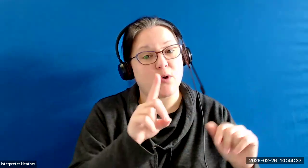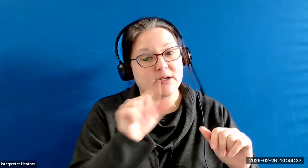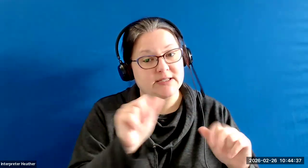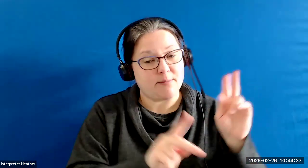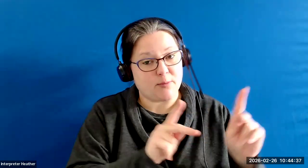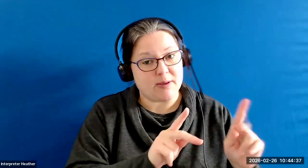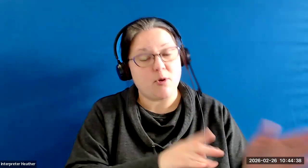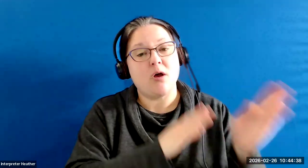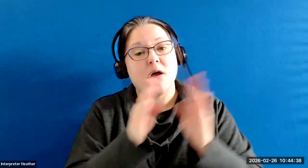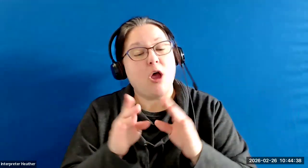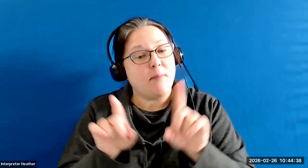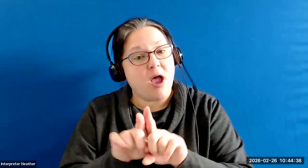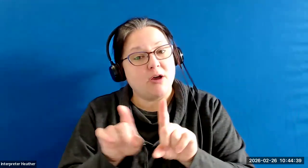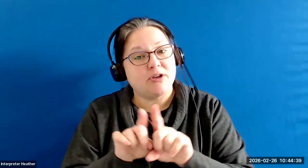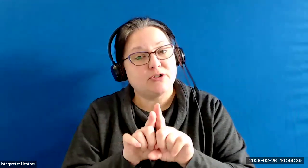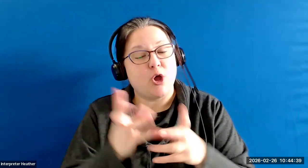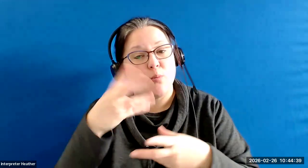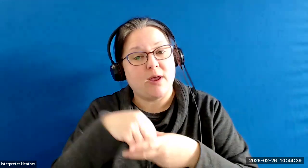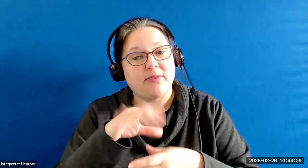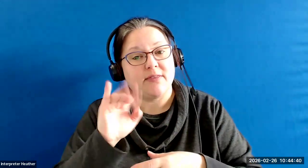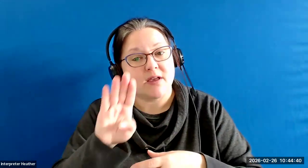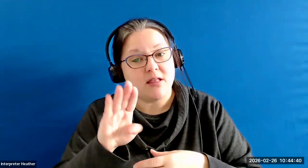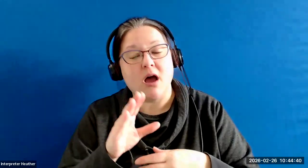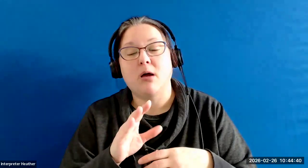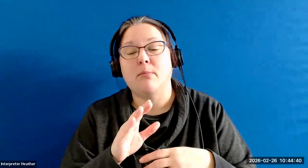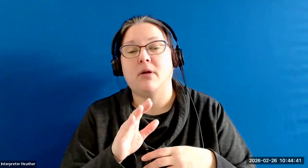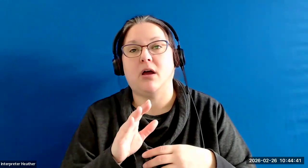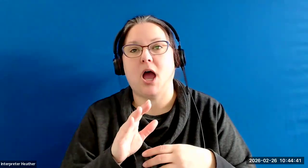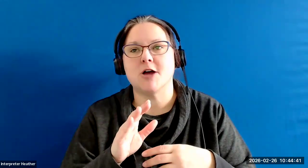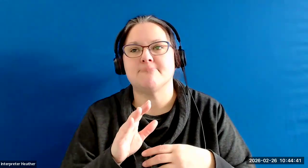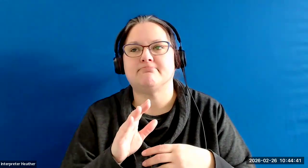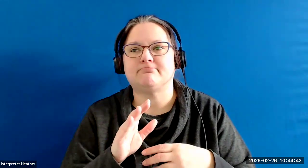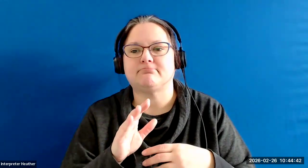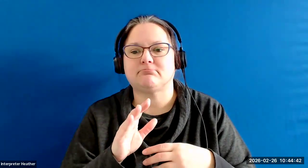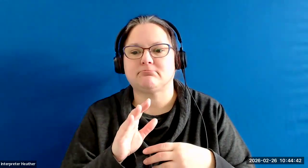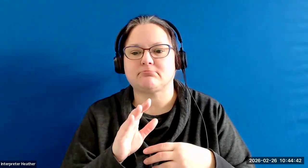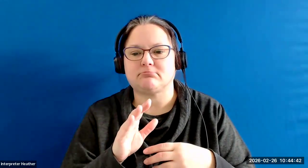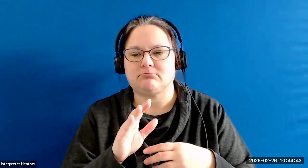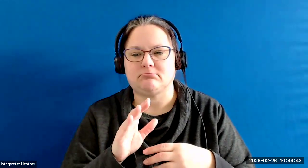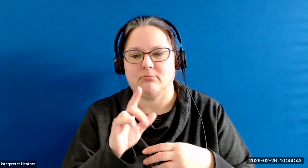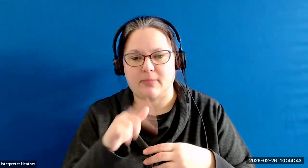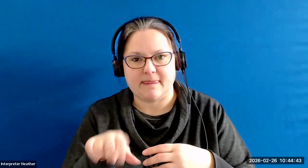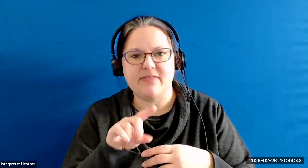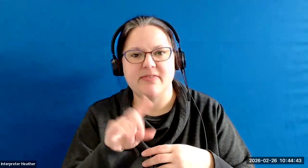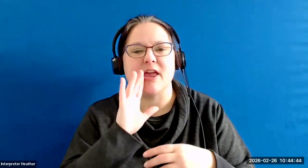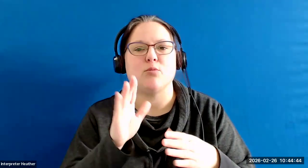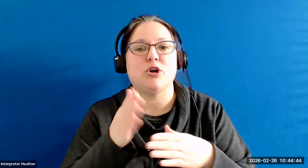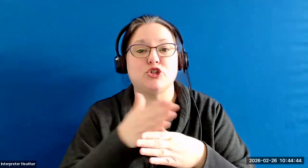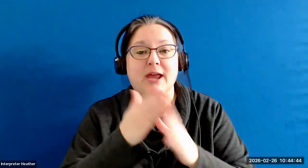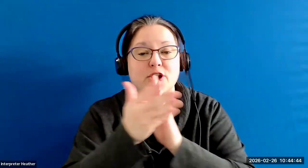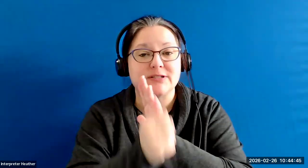folks, but in their club and in their collective, um, they do skill sharing, they